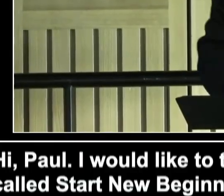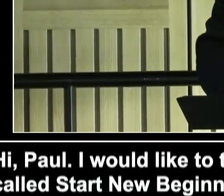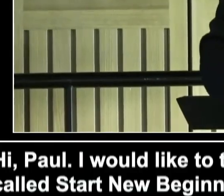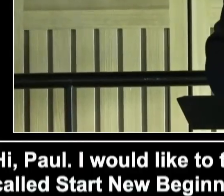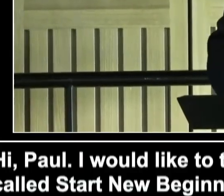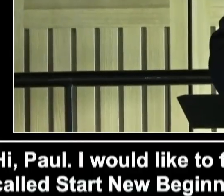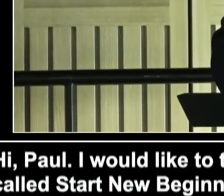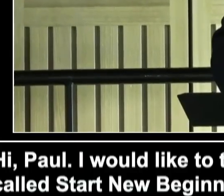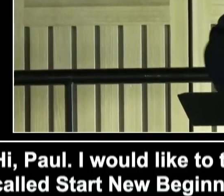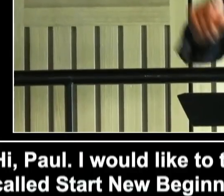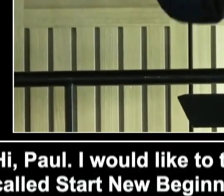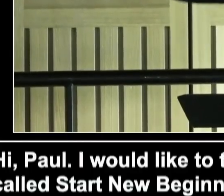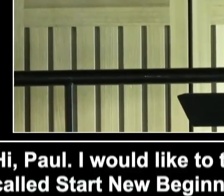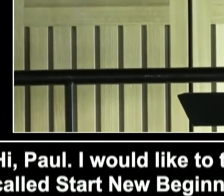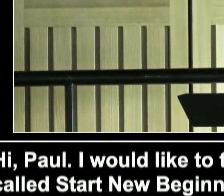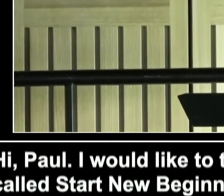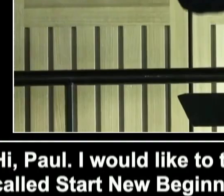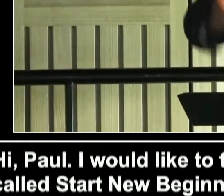Always,